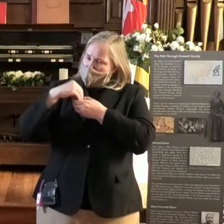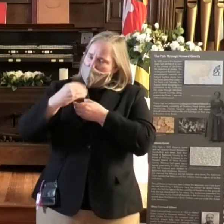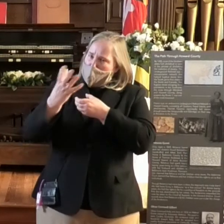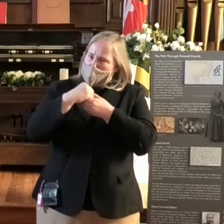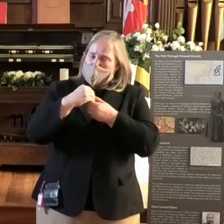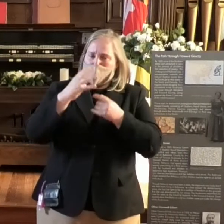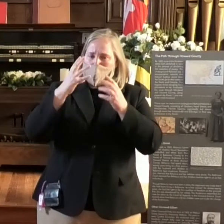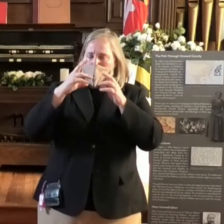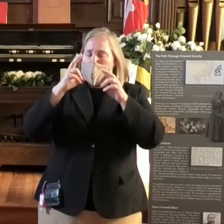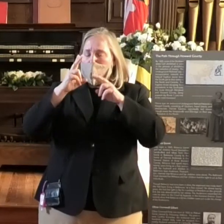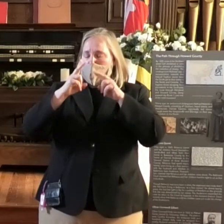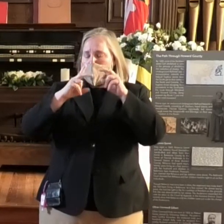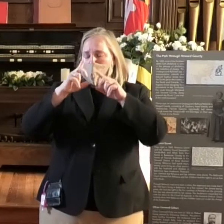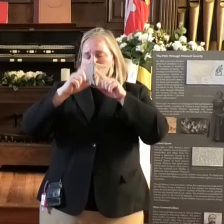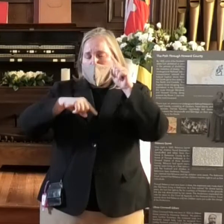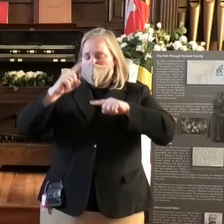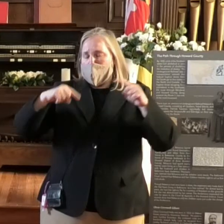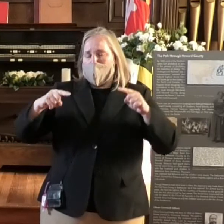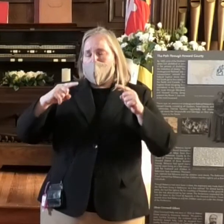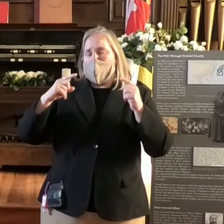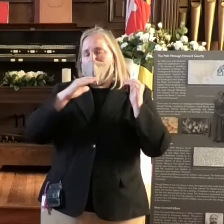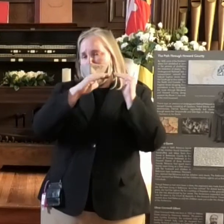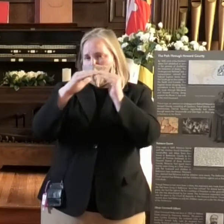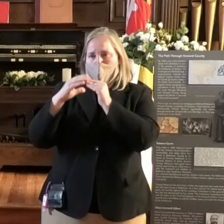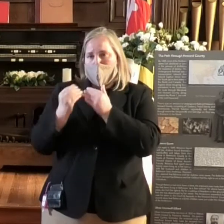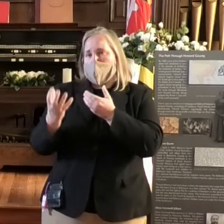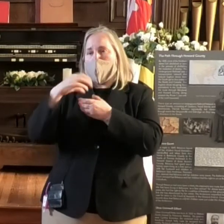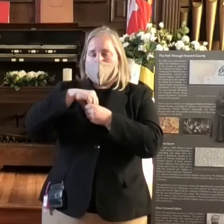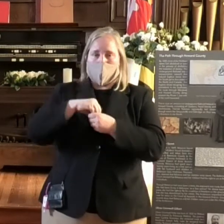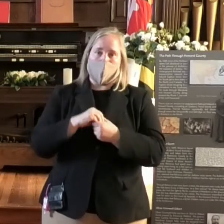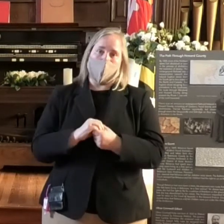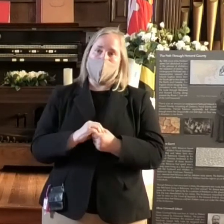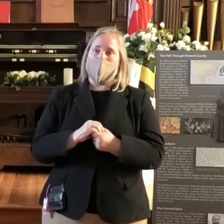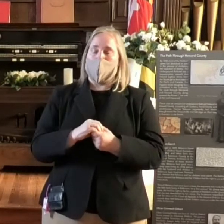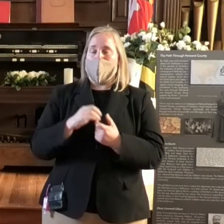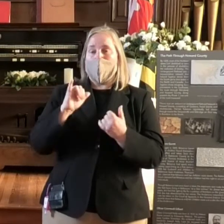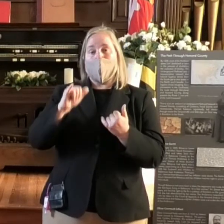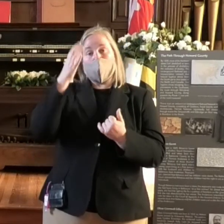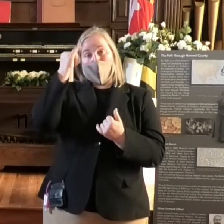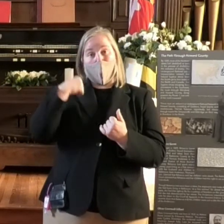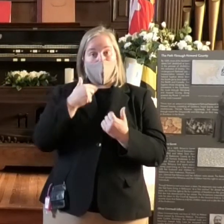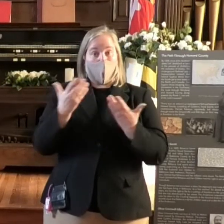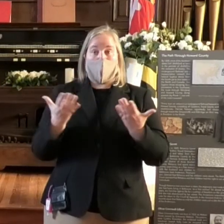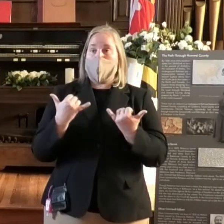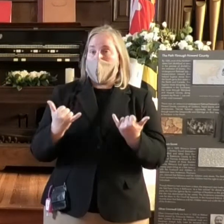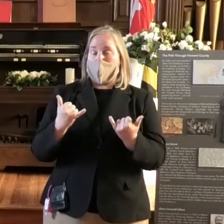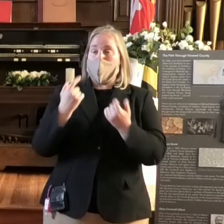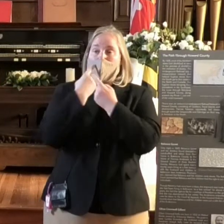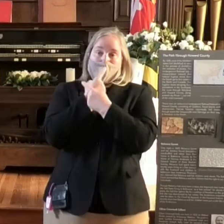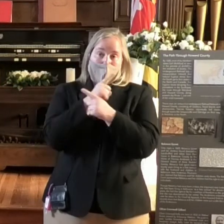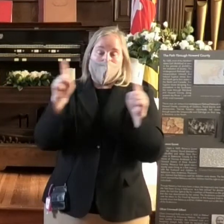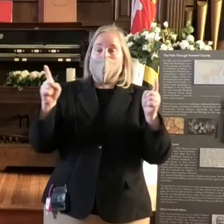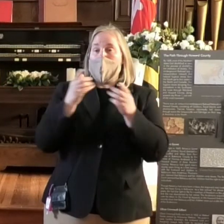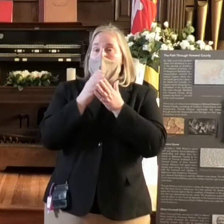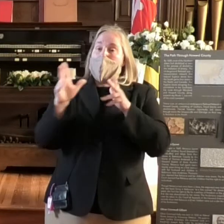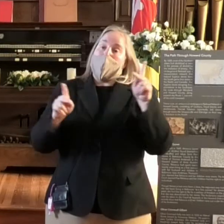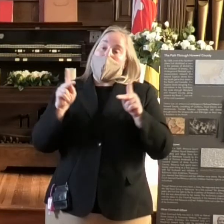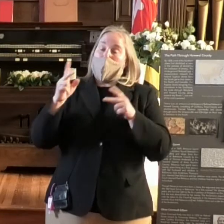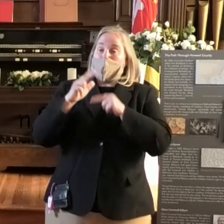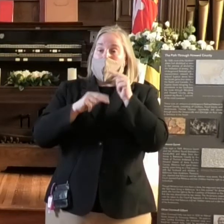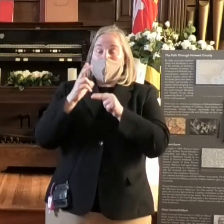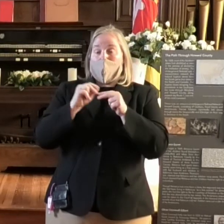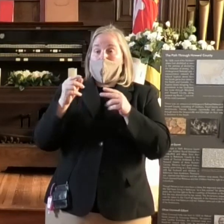equity, and inclusion. And that's why I'm here today announcing the Public Facilities and